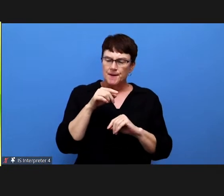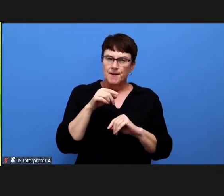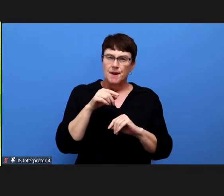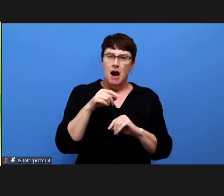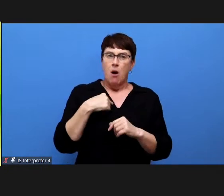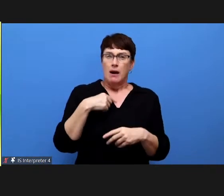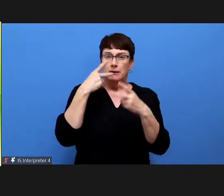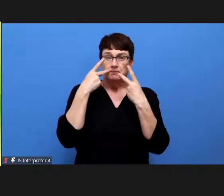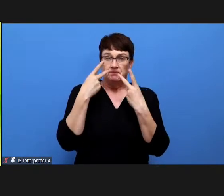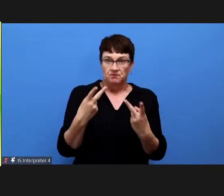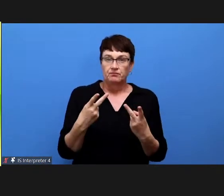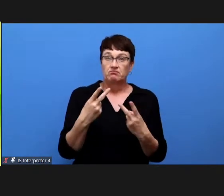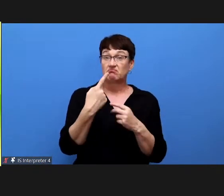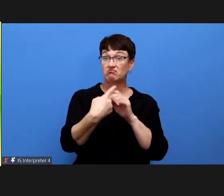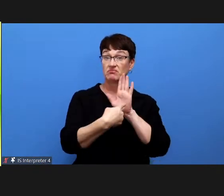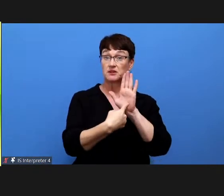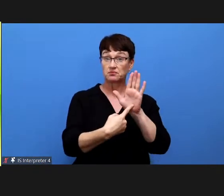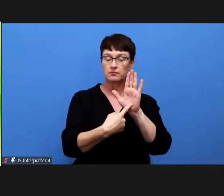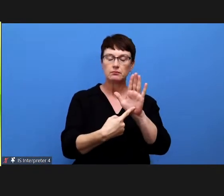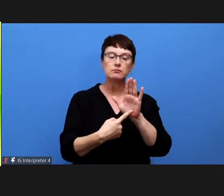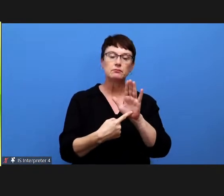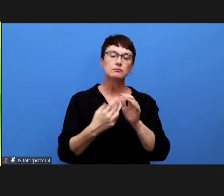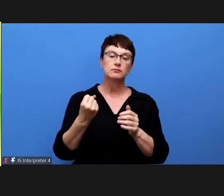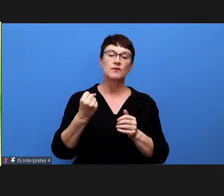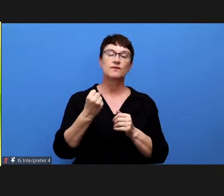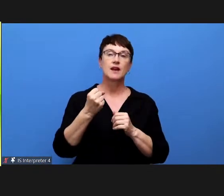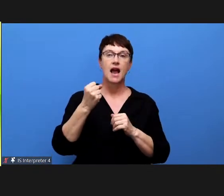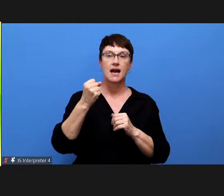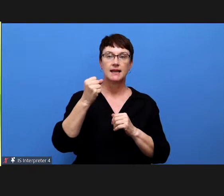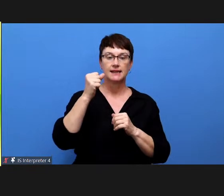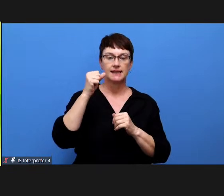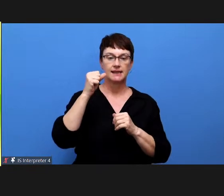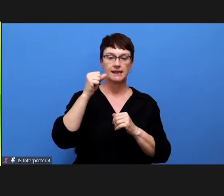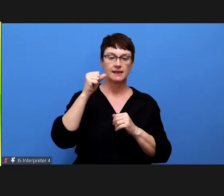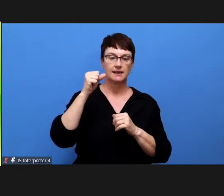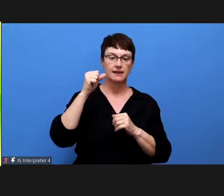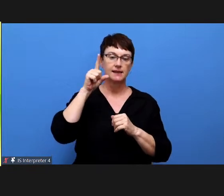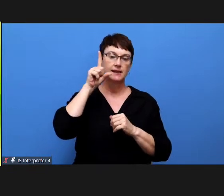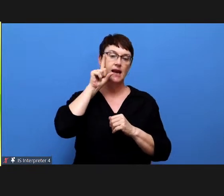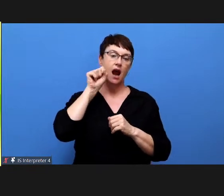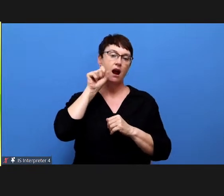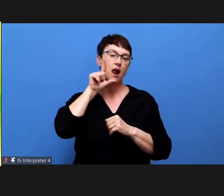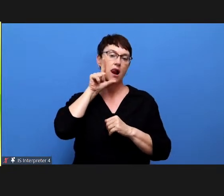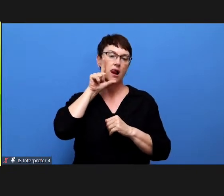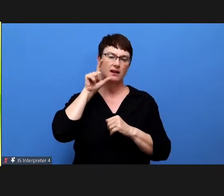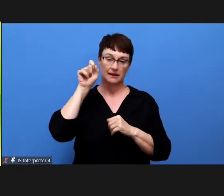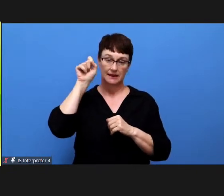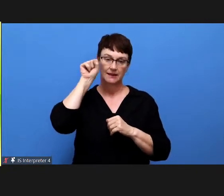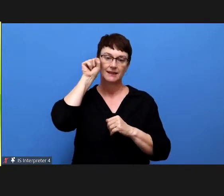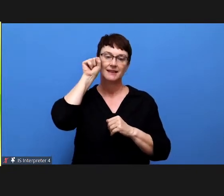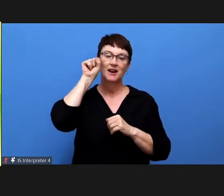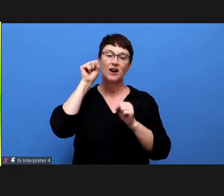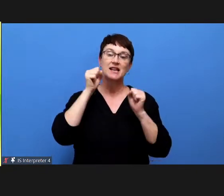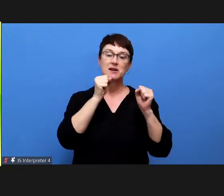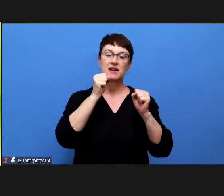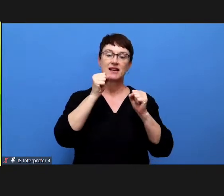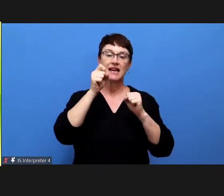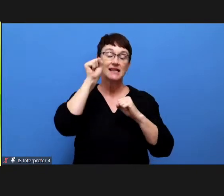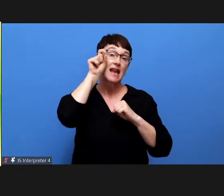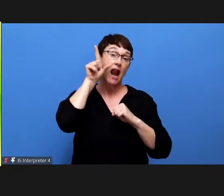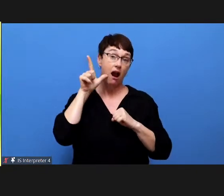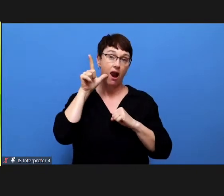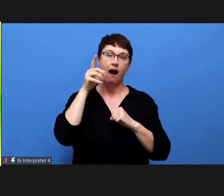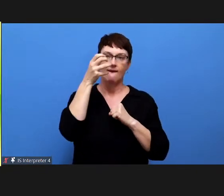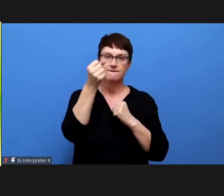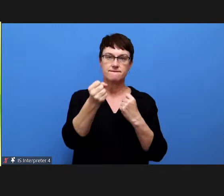matching techniques to compare the record for the population census and the post-enumeration survey